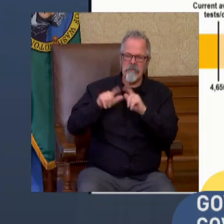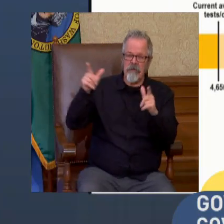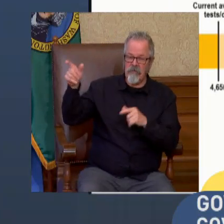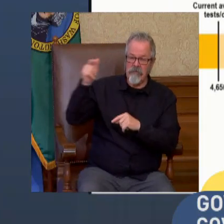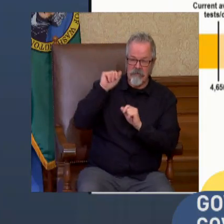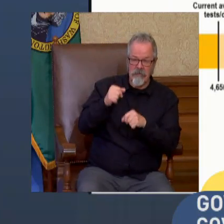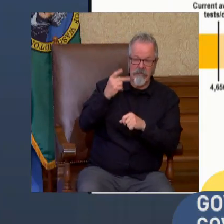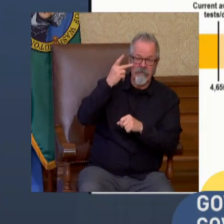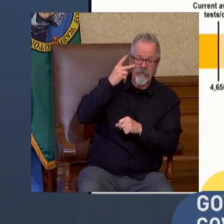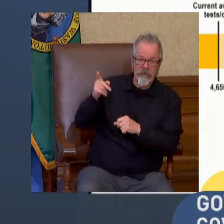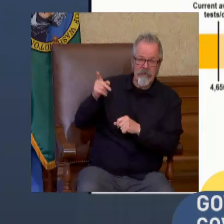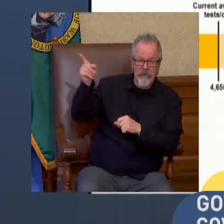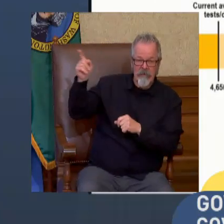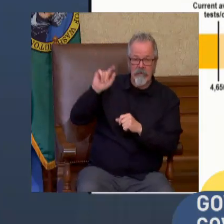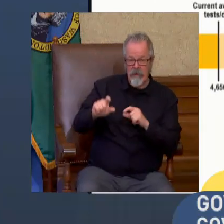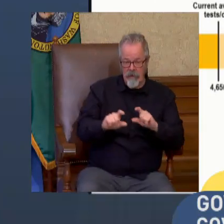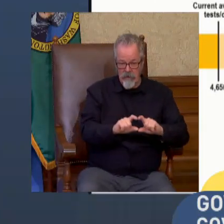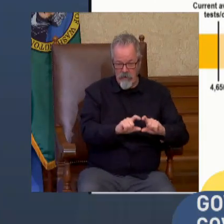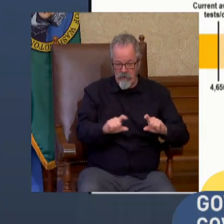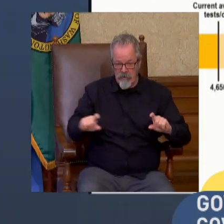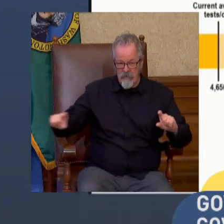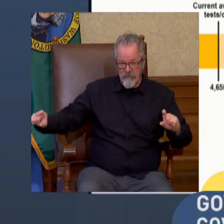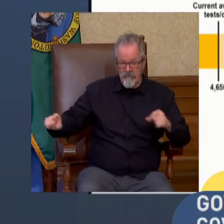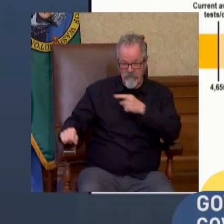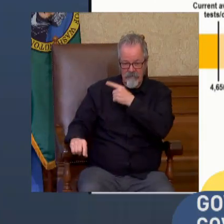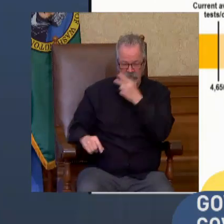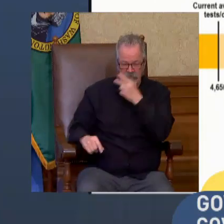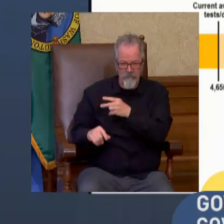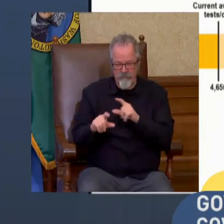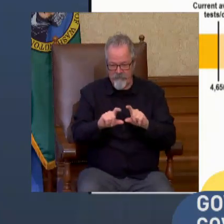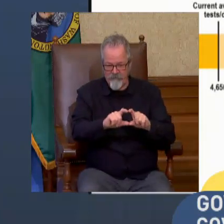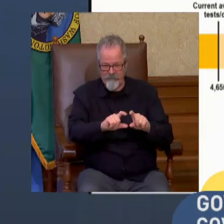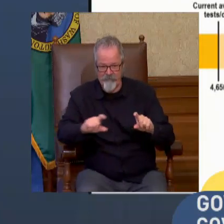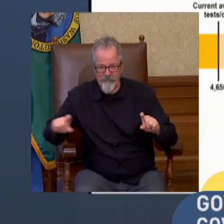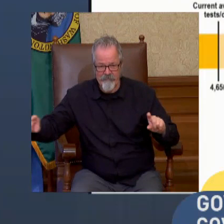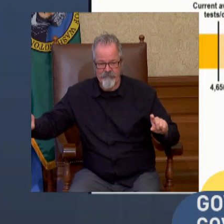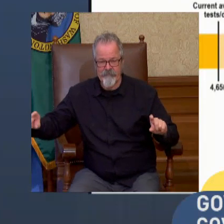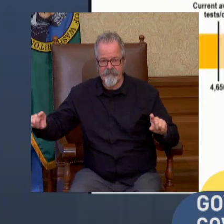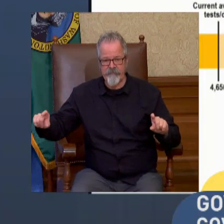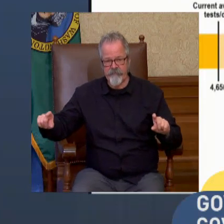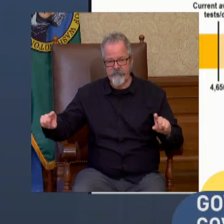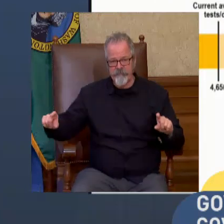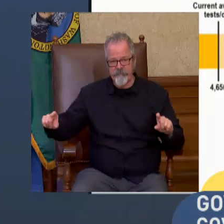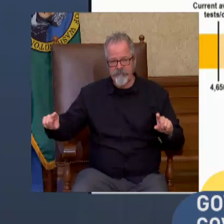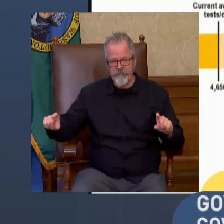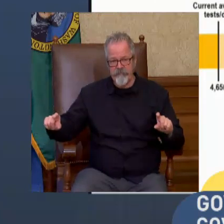there's some good news in our testing capacity. If you look at the